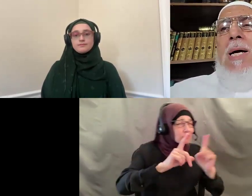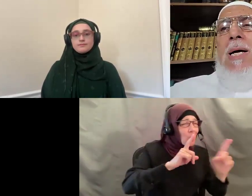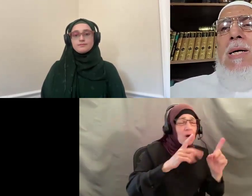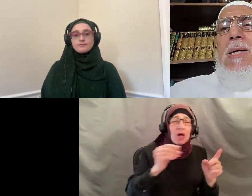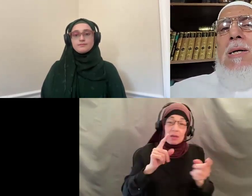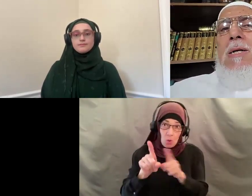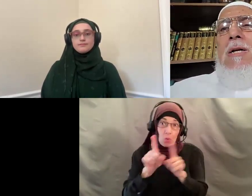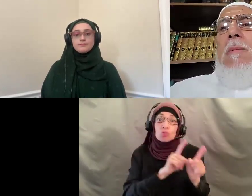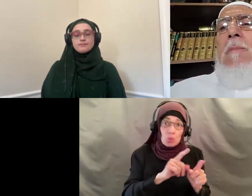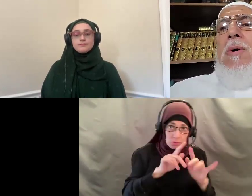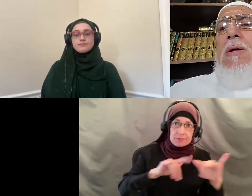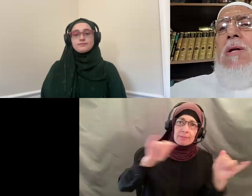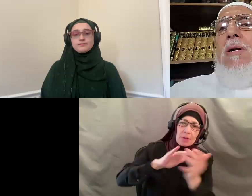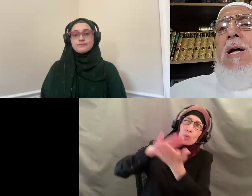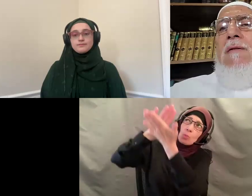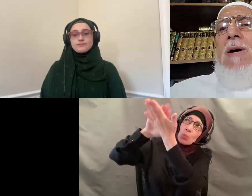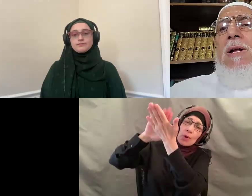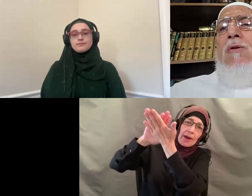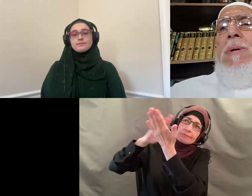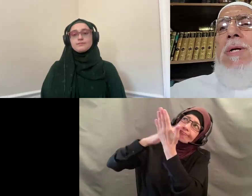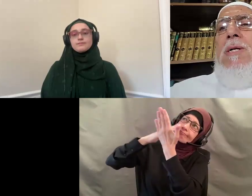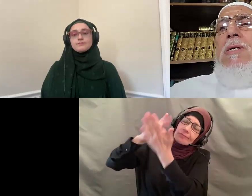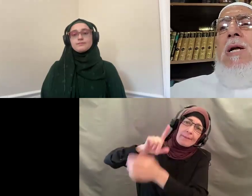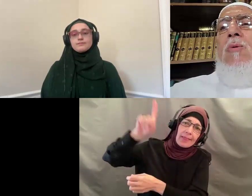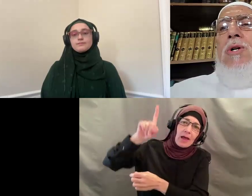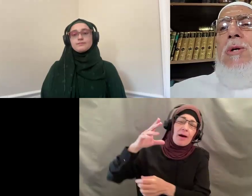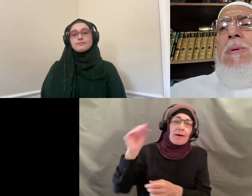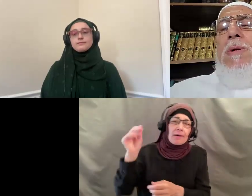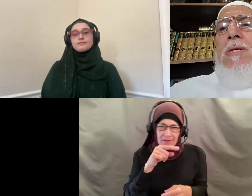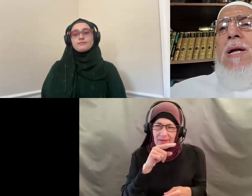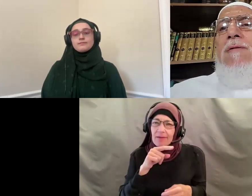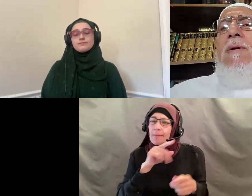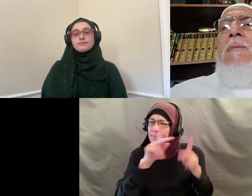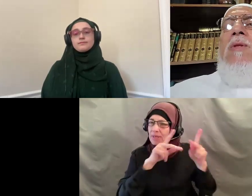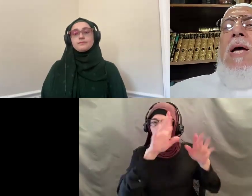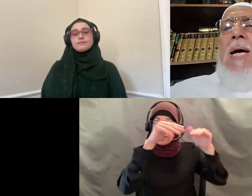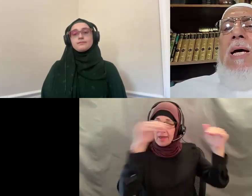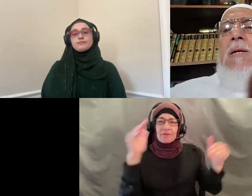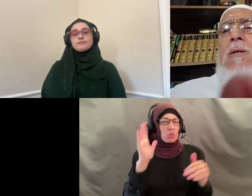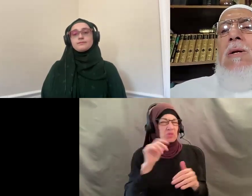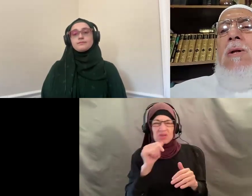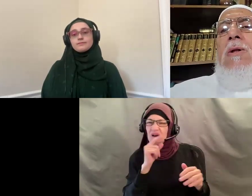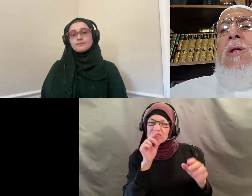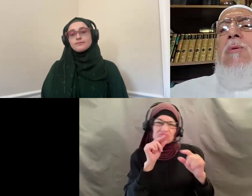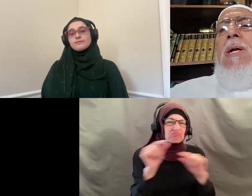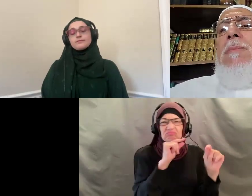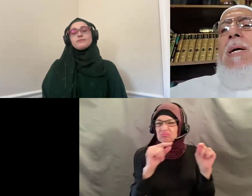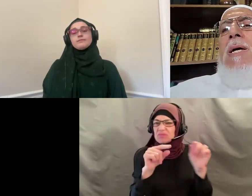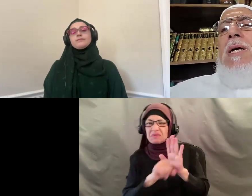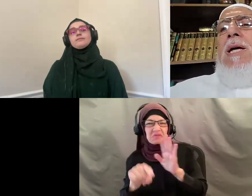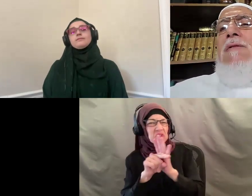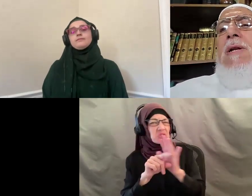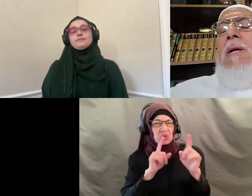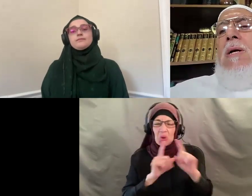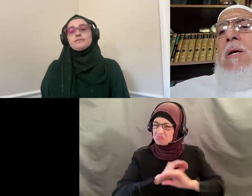subhanahu wa ta'ala, remembering their life and obedience and worship in this life, and they will